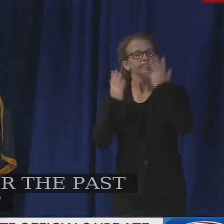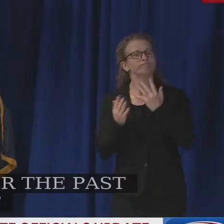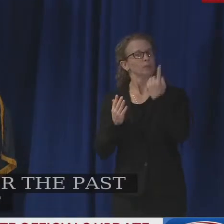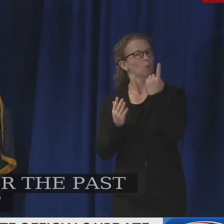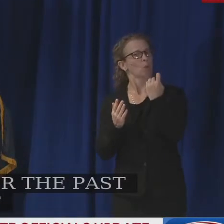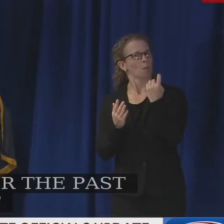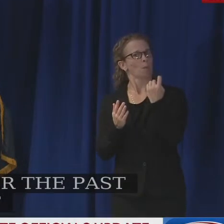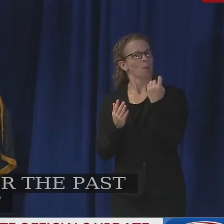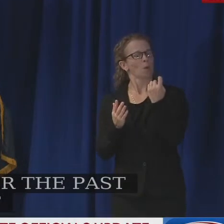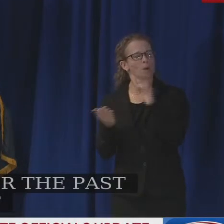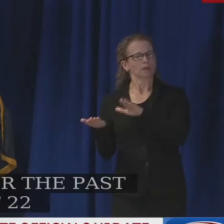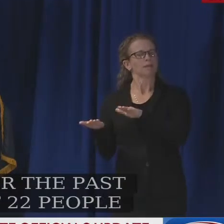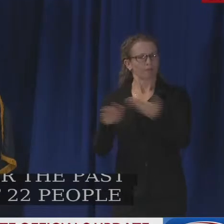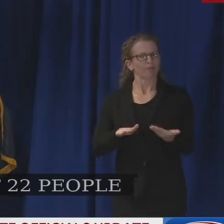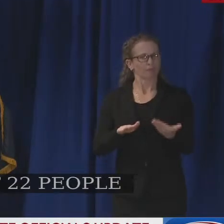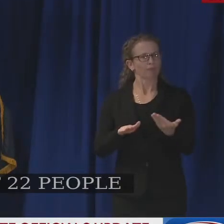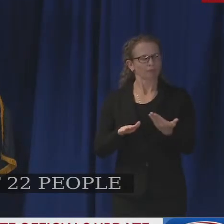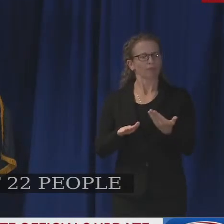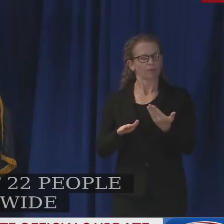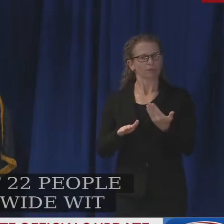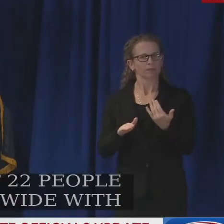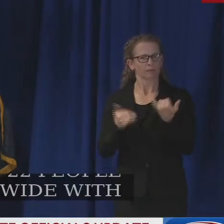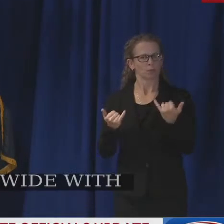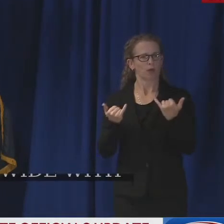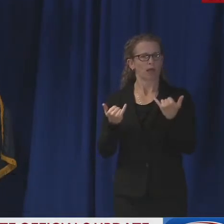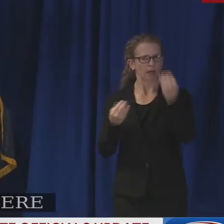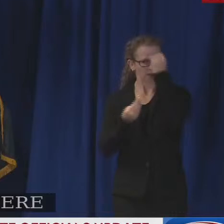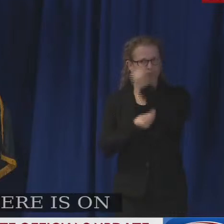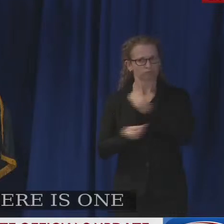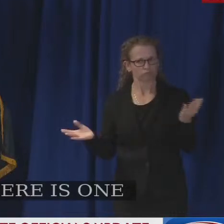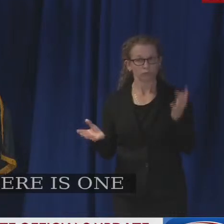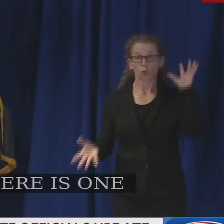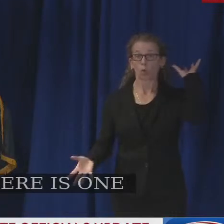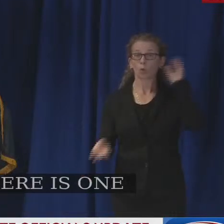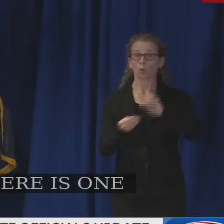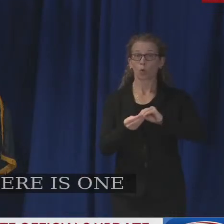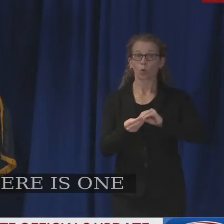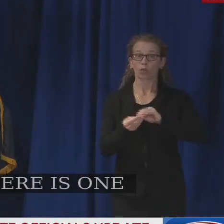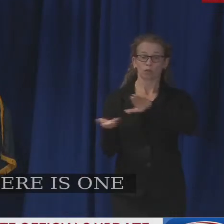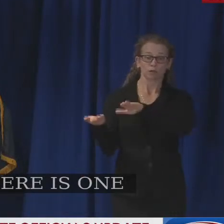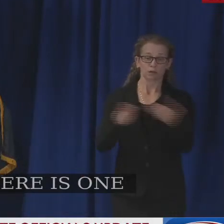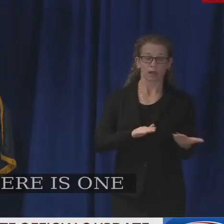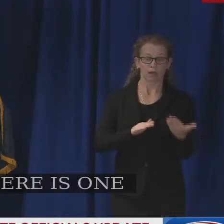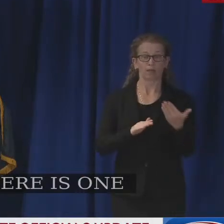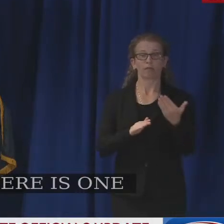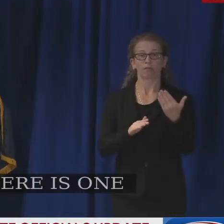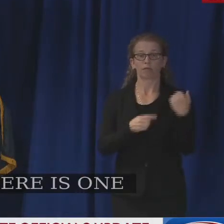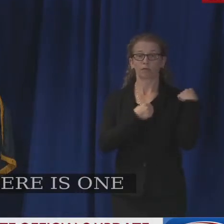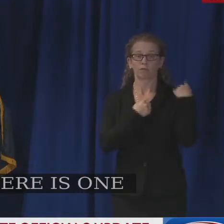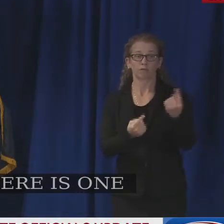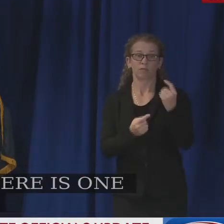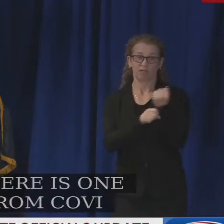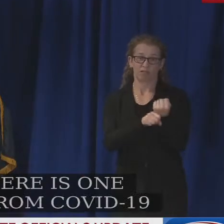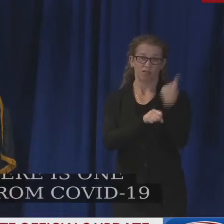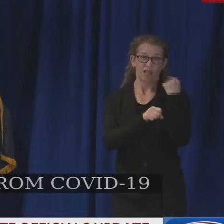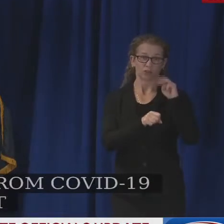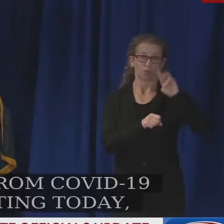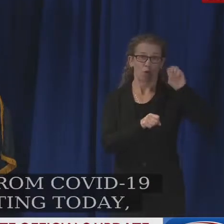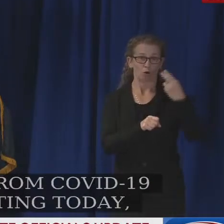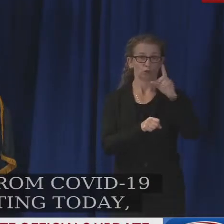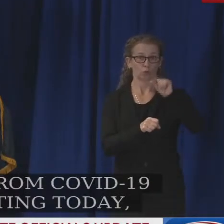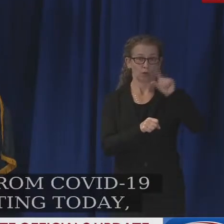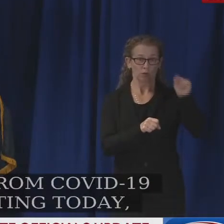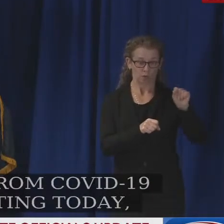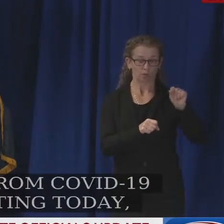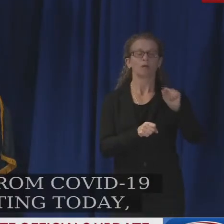new person who has died from COVID-19 that we're reporting today, bringing the total number of deaths during this pandemic due to COVID-19